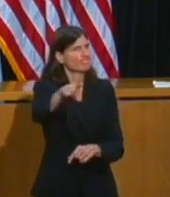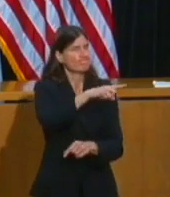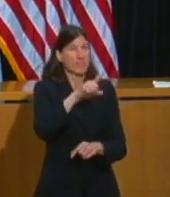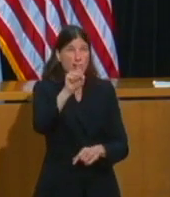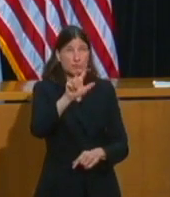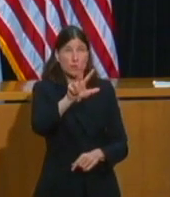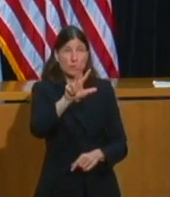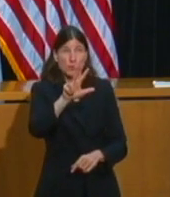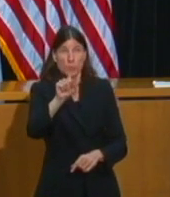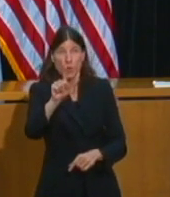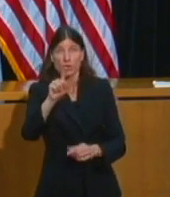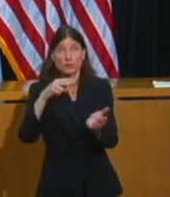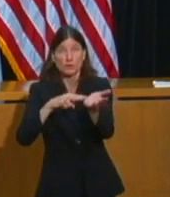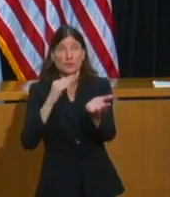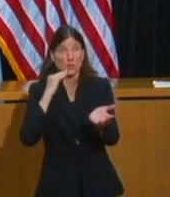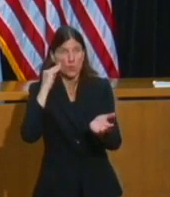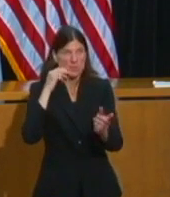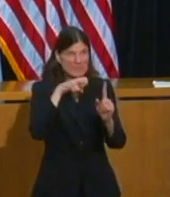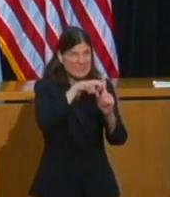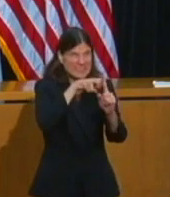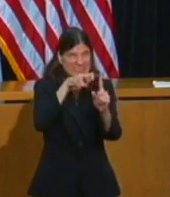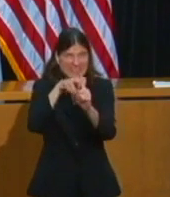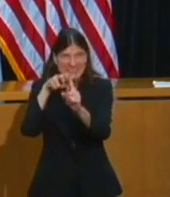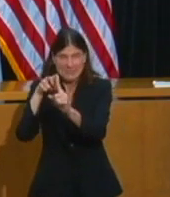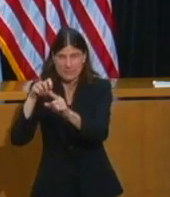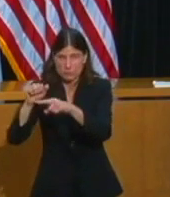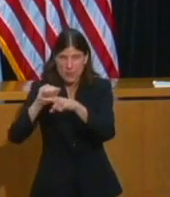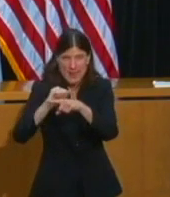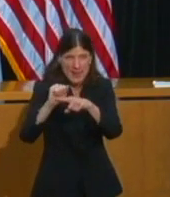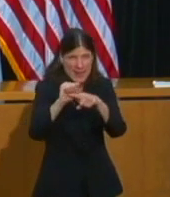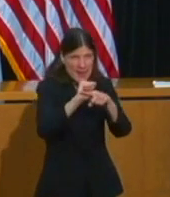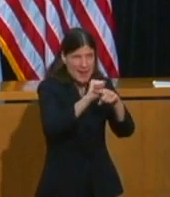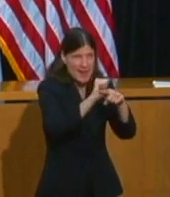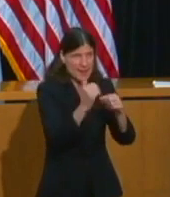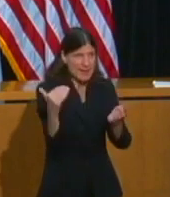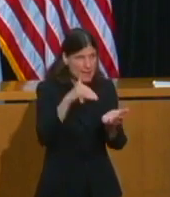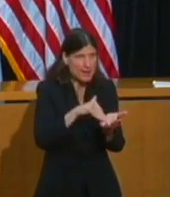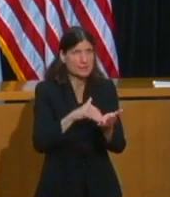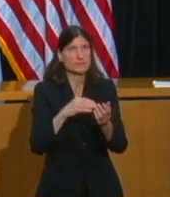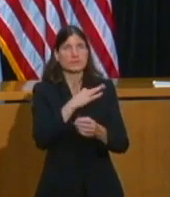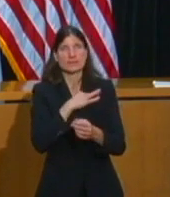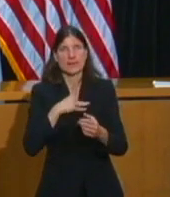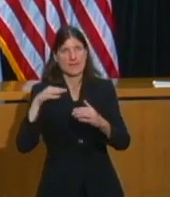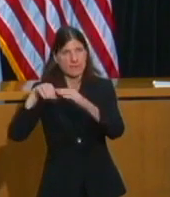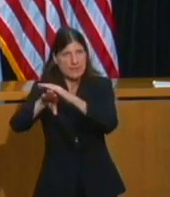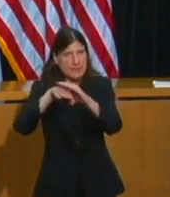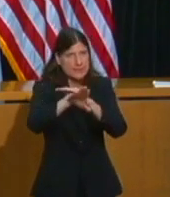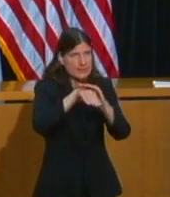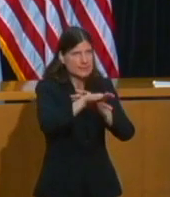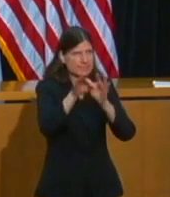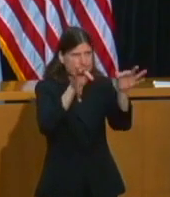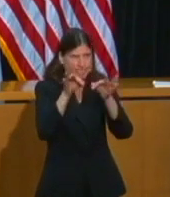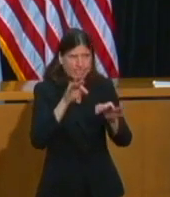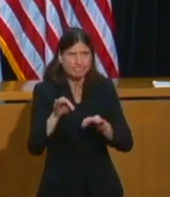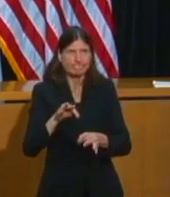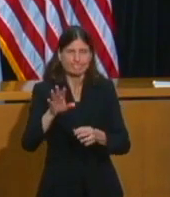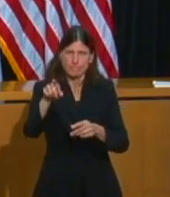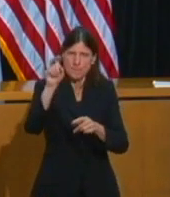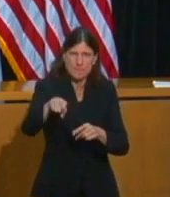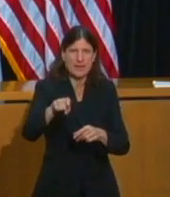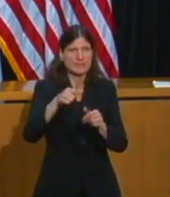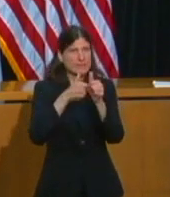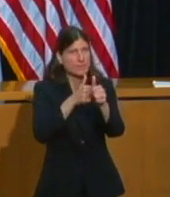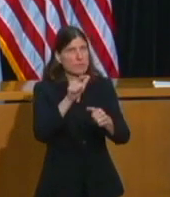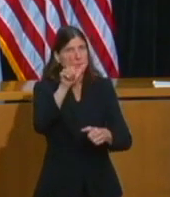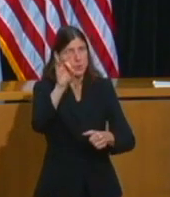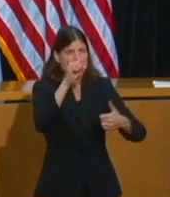for additional support, including our rapid response team or crisis management supports. In the second round of audits,